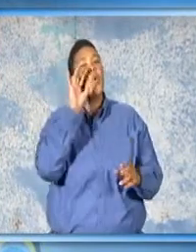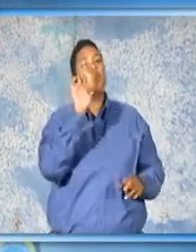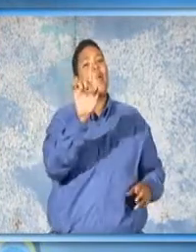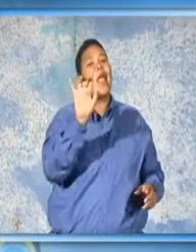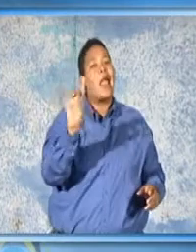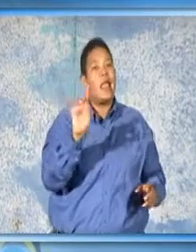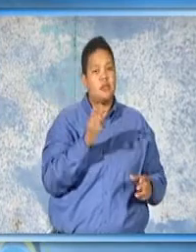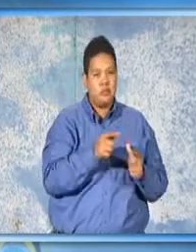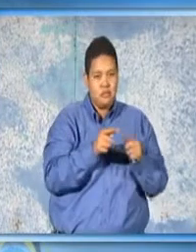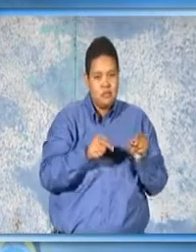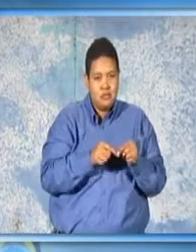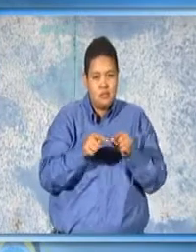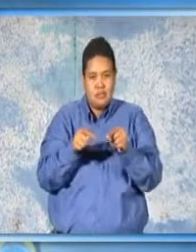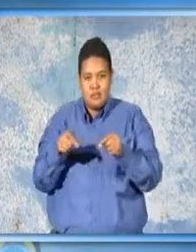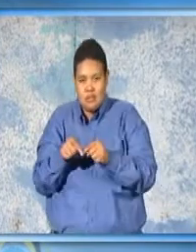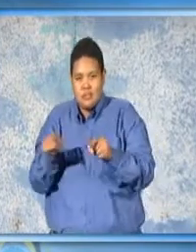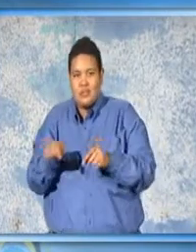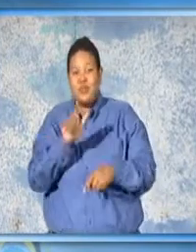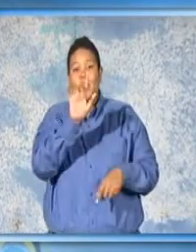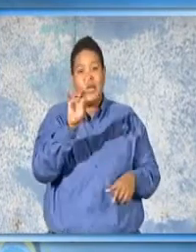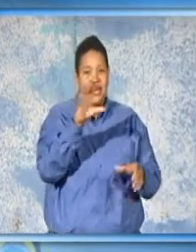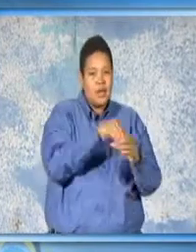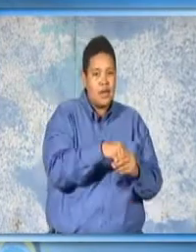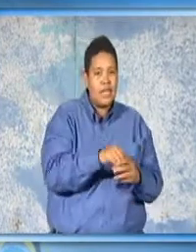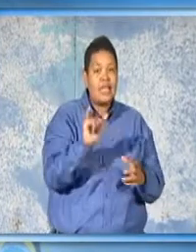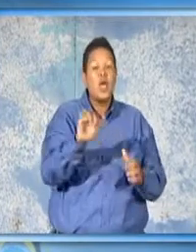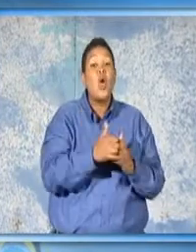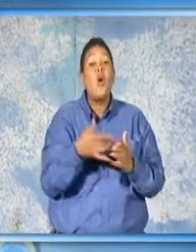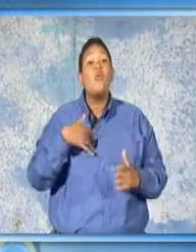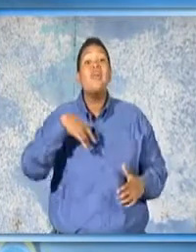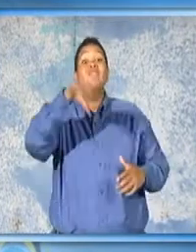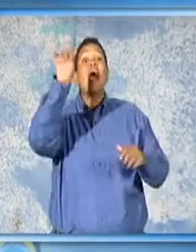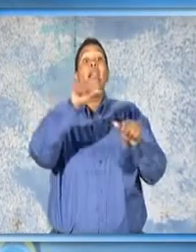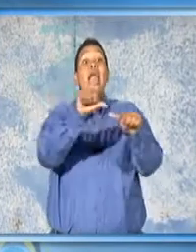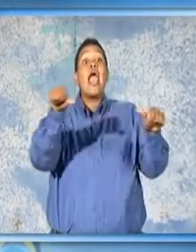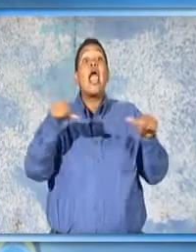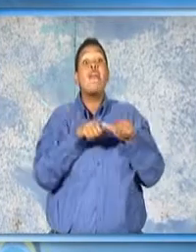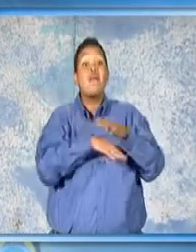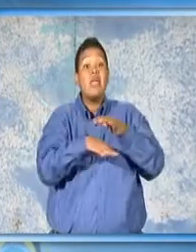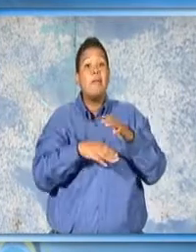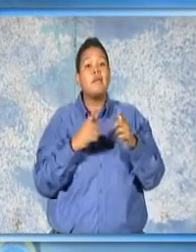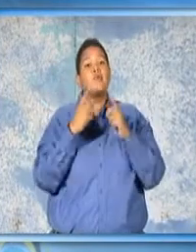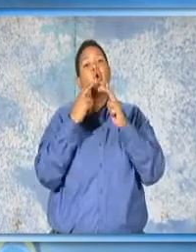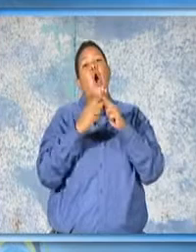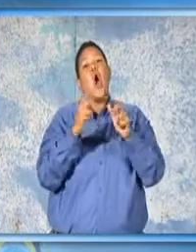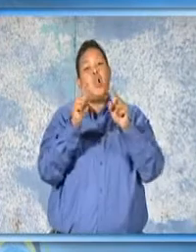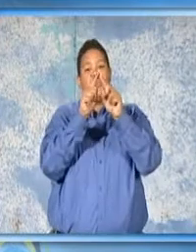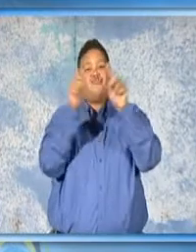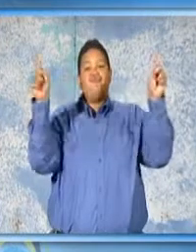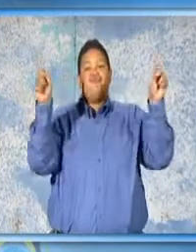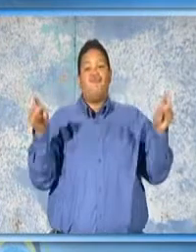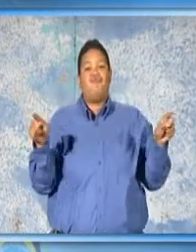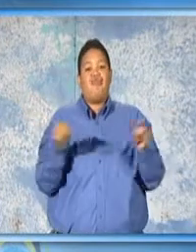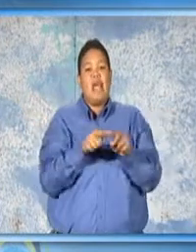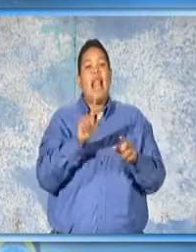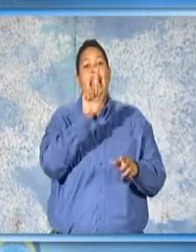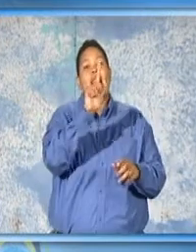layer. This is also how we find the area of the base, which is a rectangle, length times